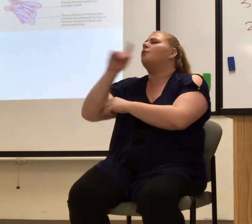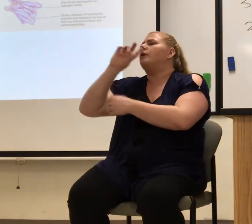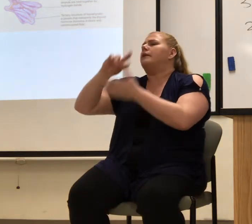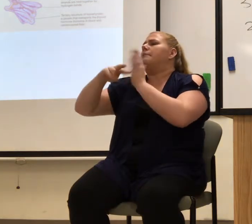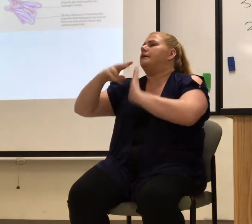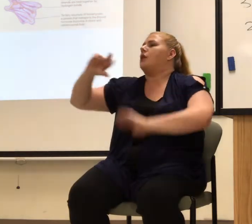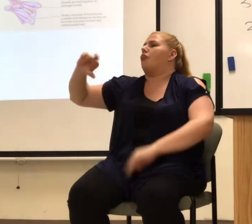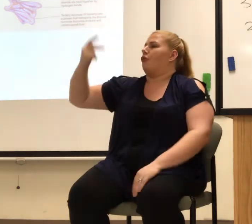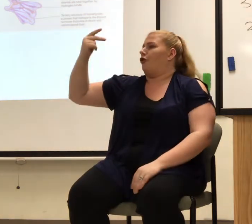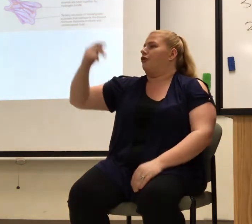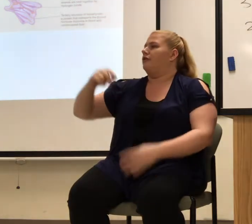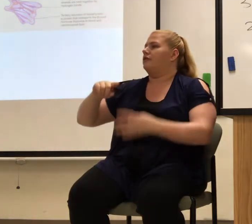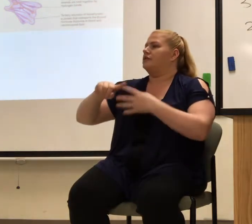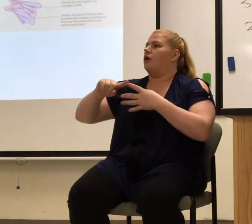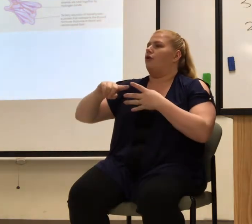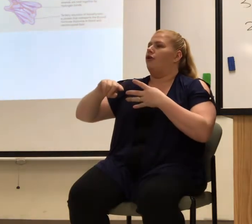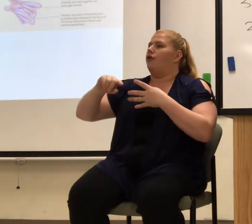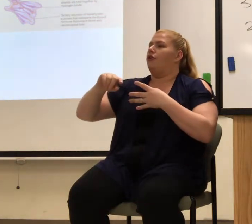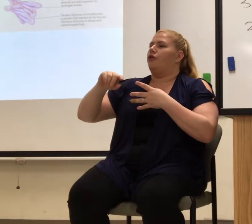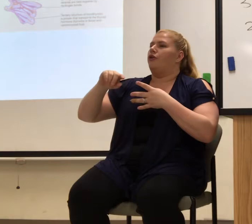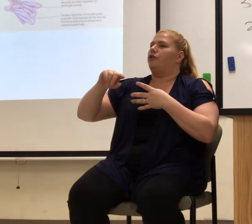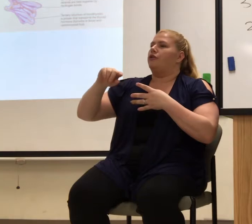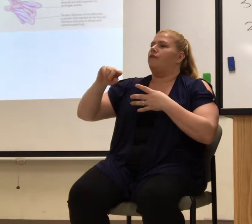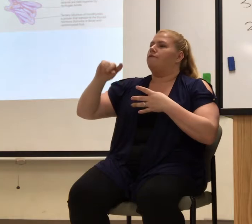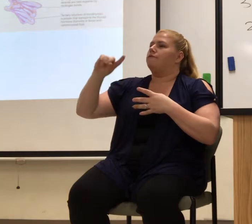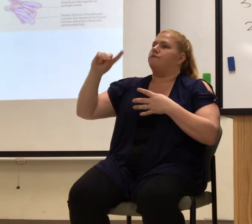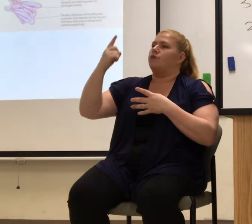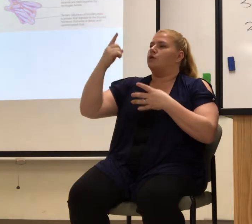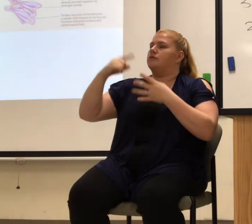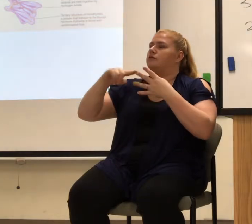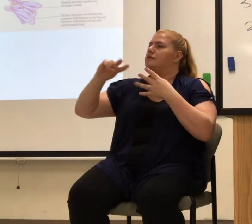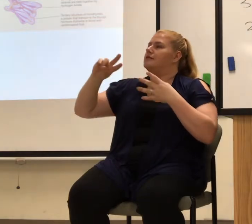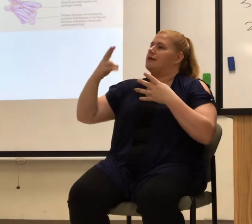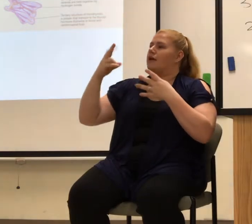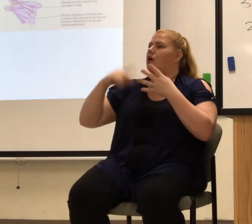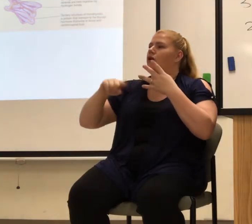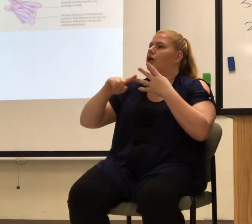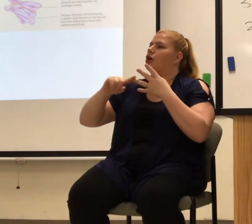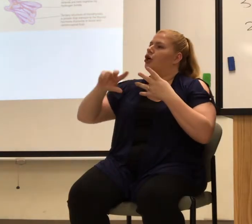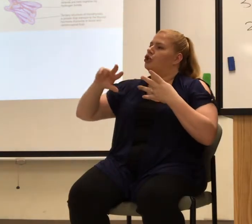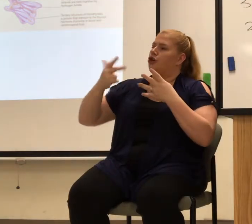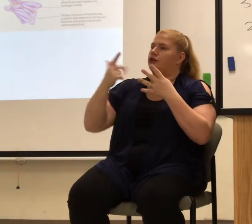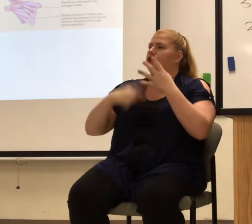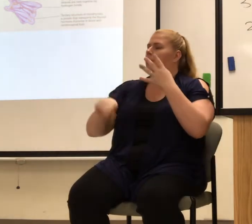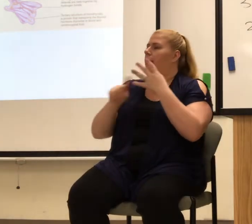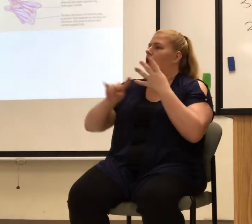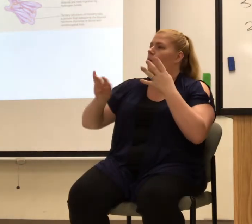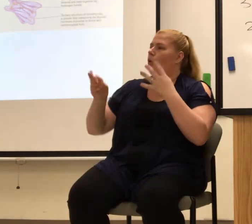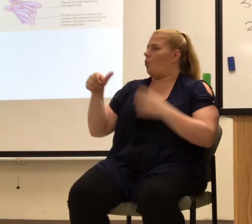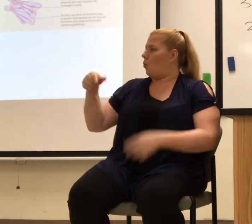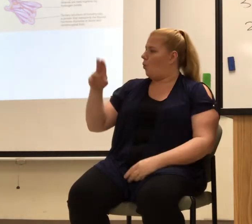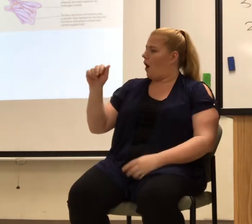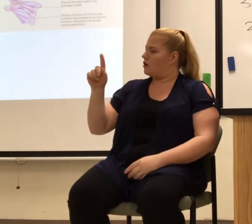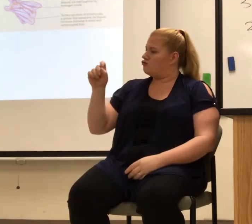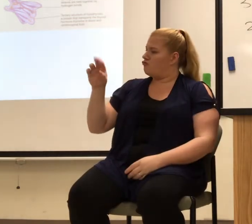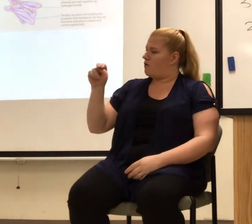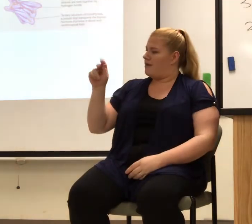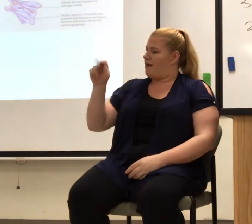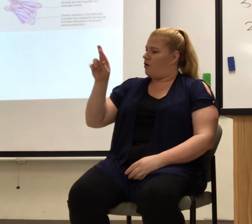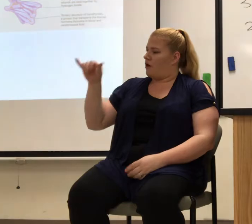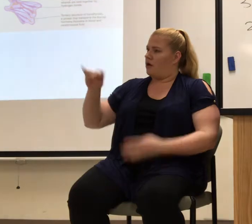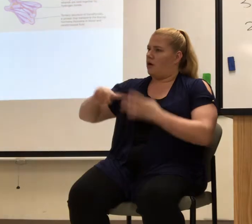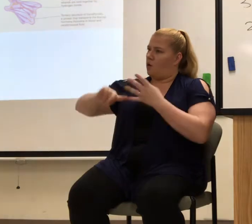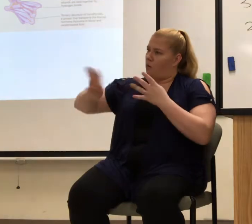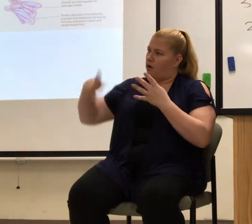quaternary. So third is tertiary, and you have many alpha helices and beta pleated sheets in a